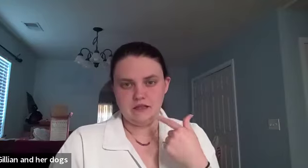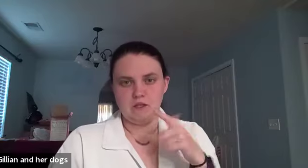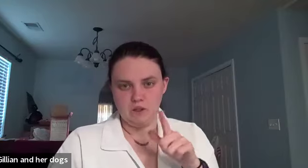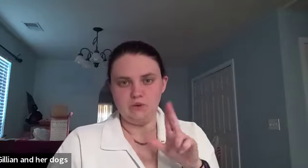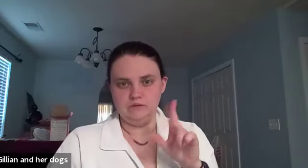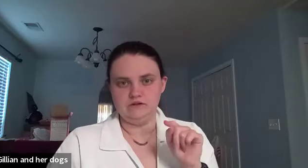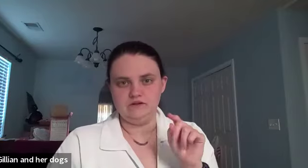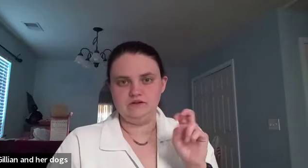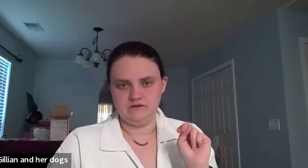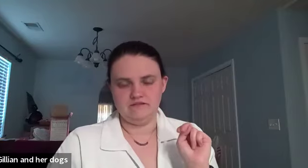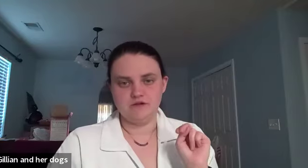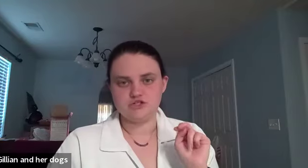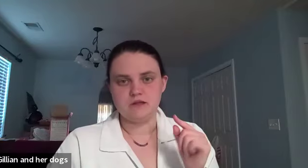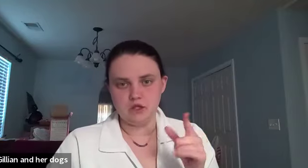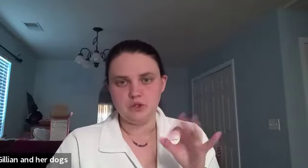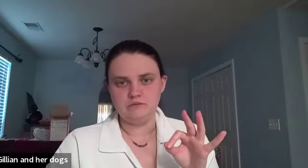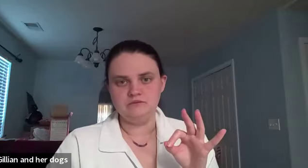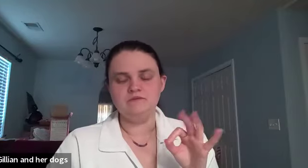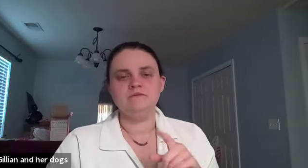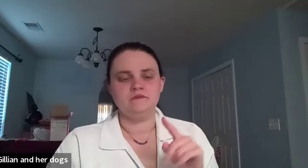like gluten, like finger spelling gluten.